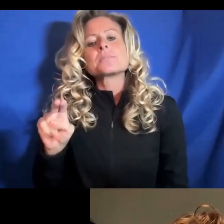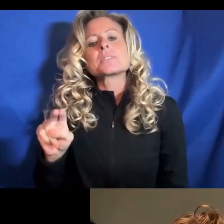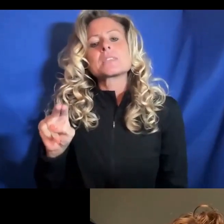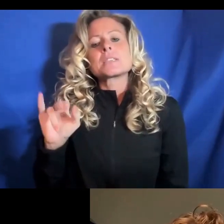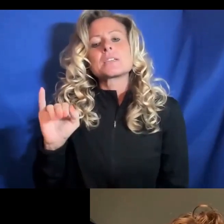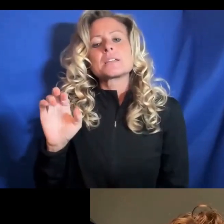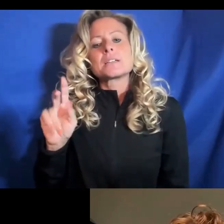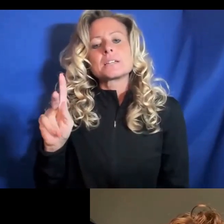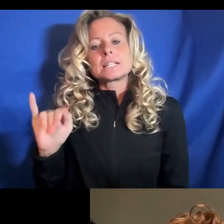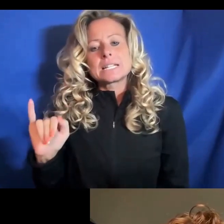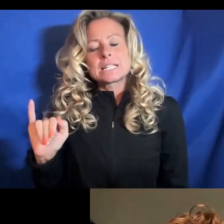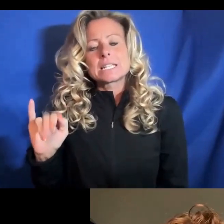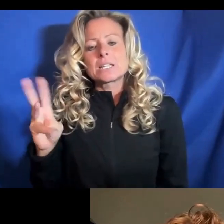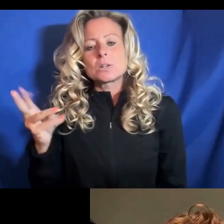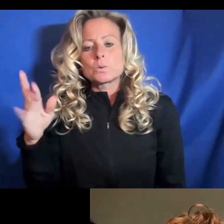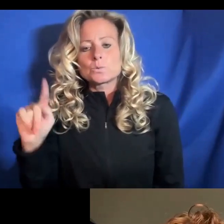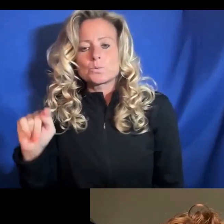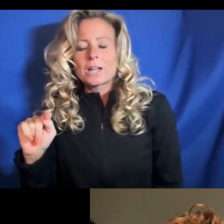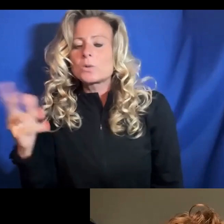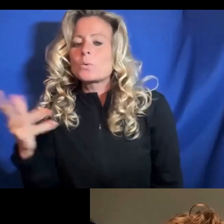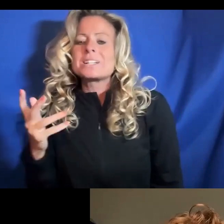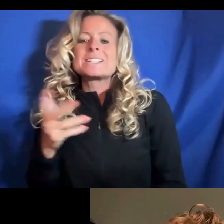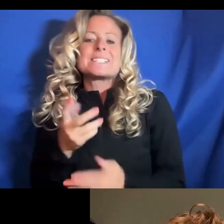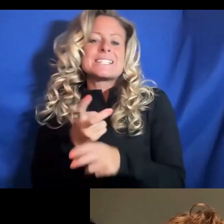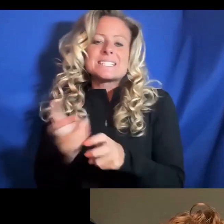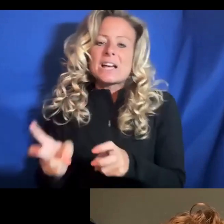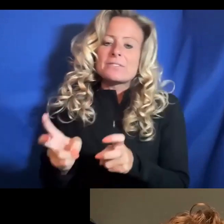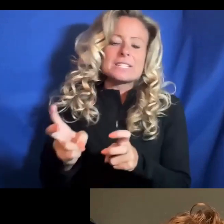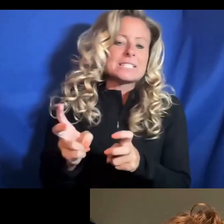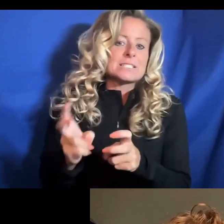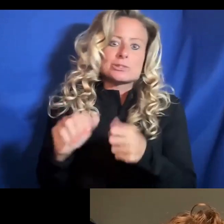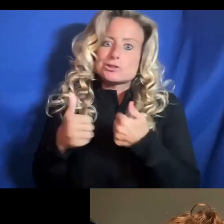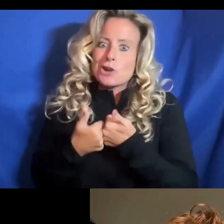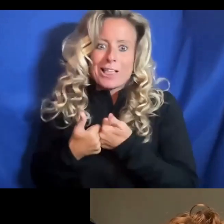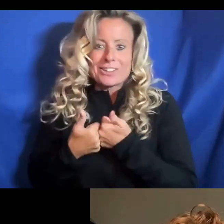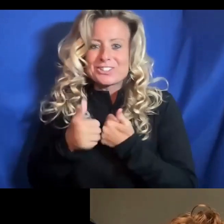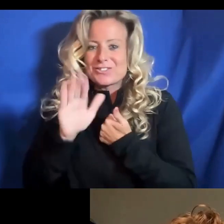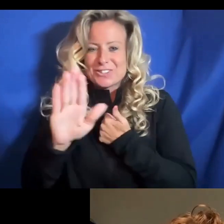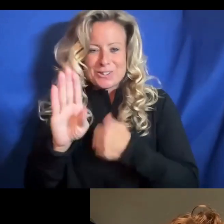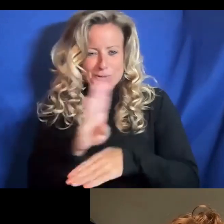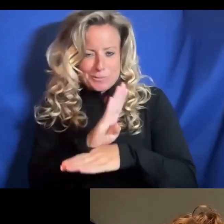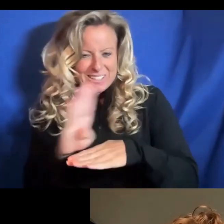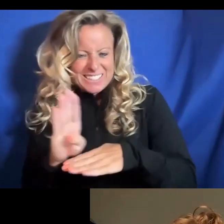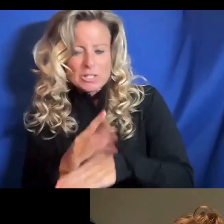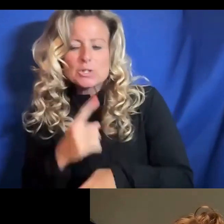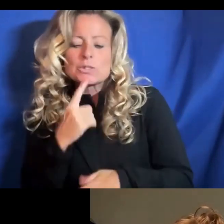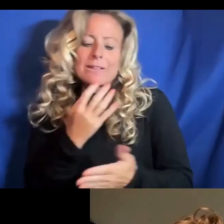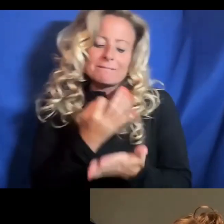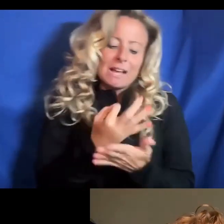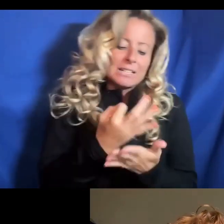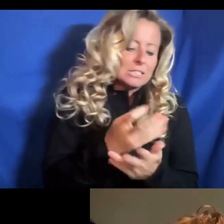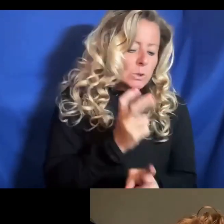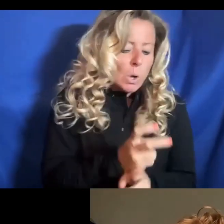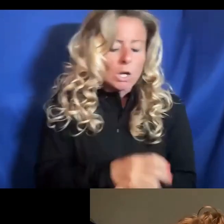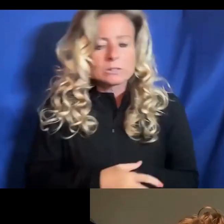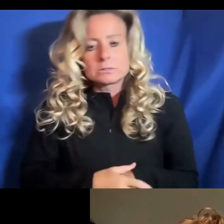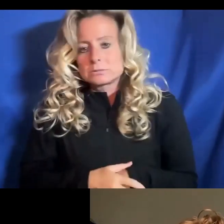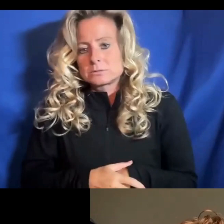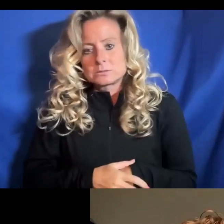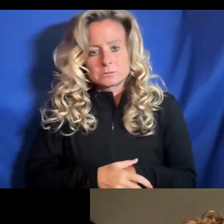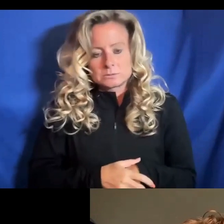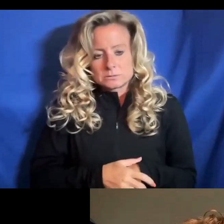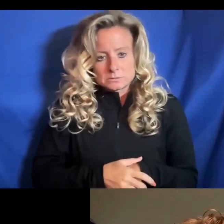is the toughest thing for you to do with your own business? What's like one of the biggest challenge? I know you said, the finances were really, really hard. Is